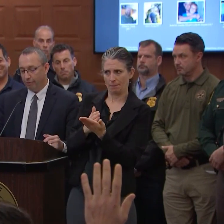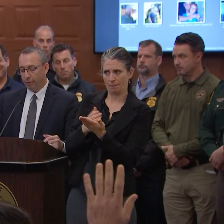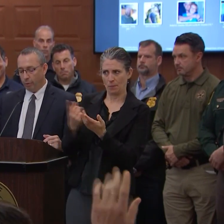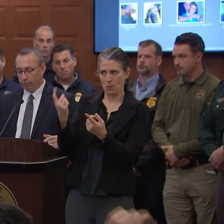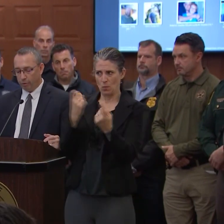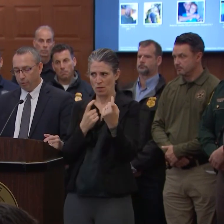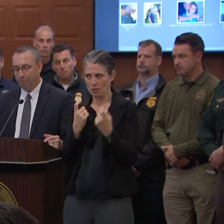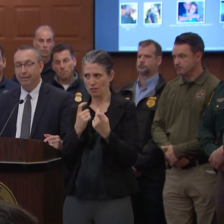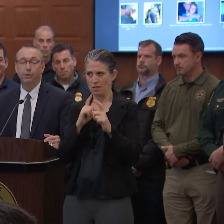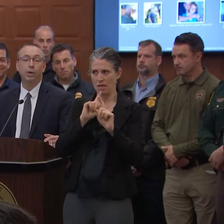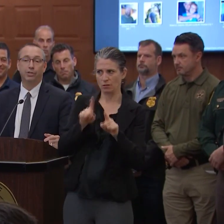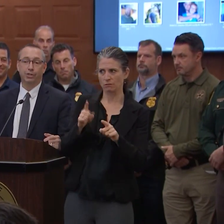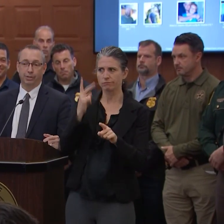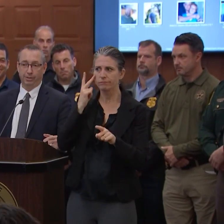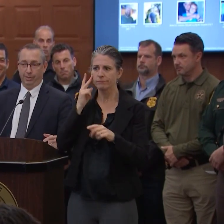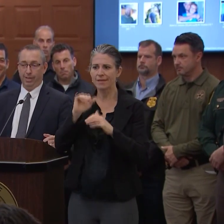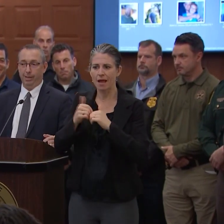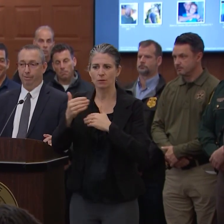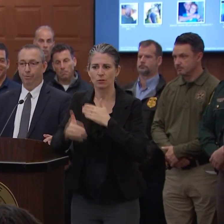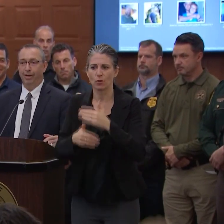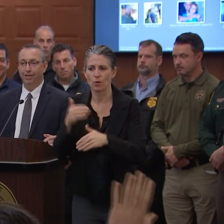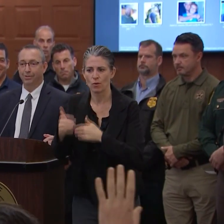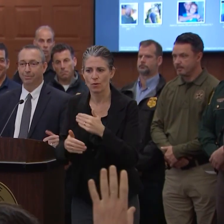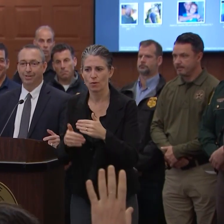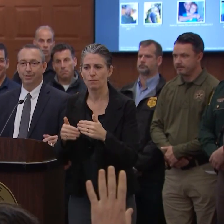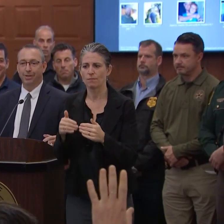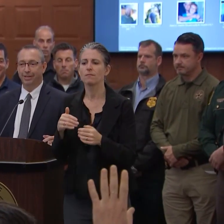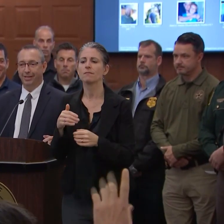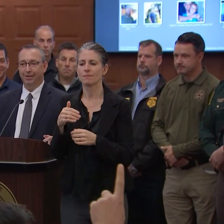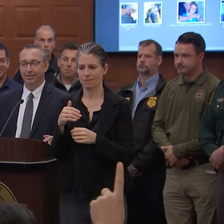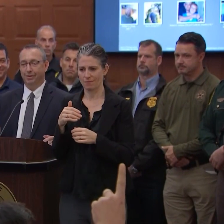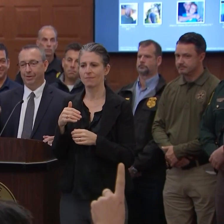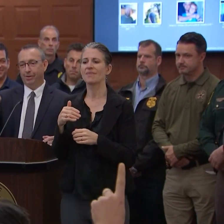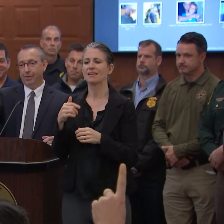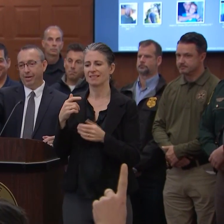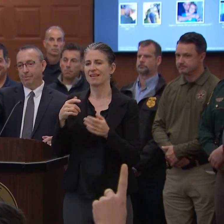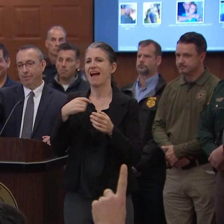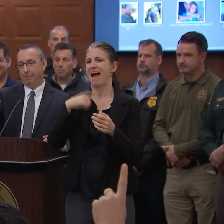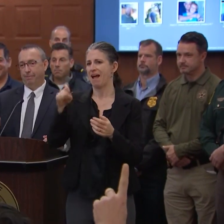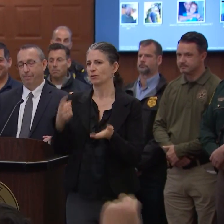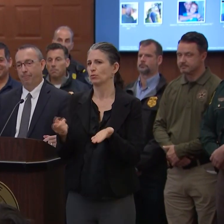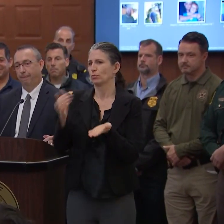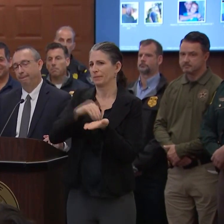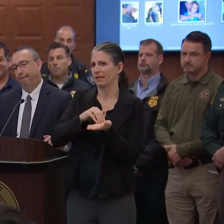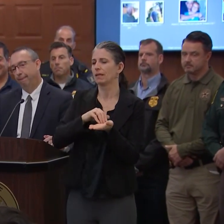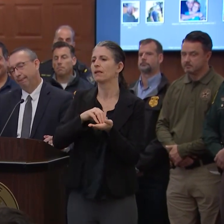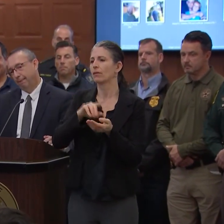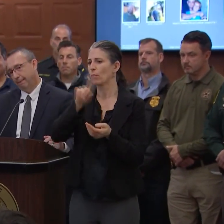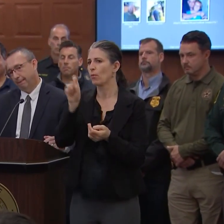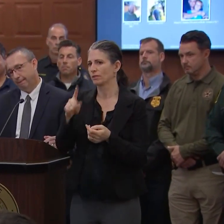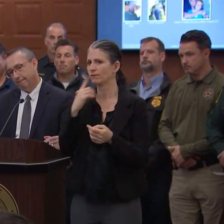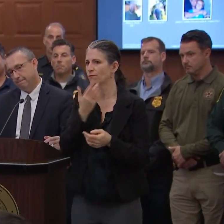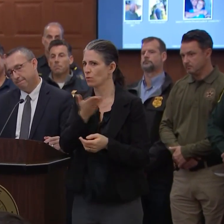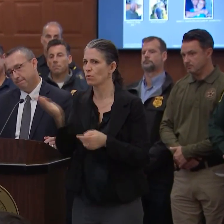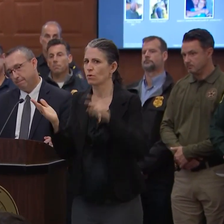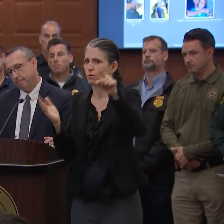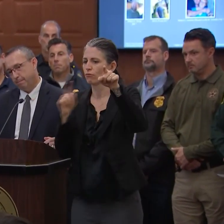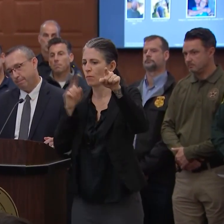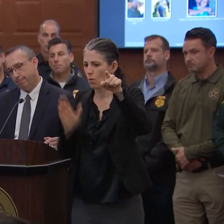wrote myself a note. I'm supposed to repeat the question before I answer it because nobody can hear it. So right here, ma'am.